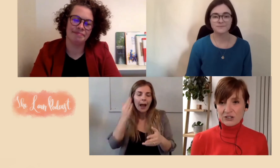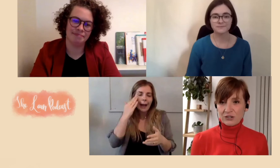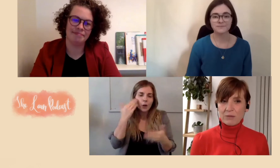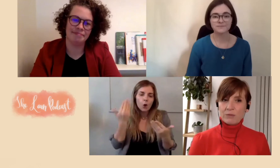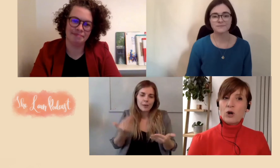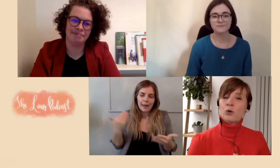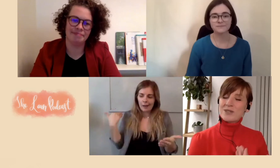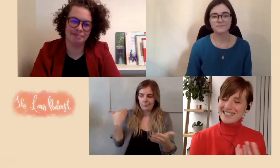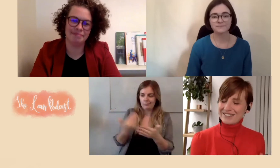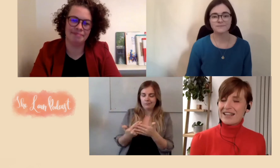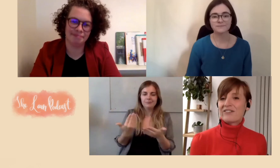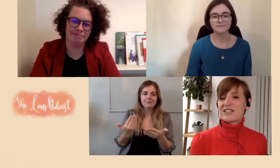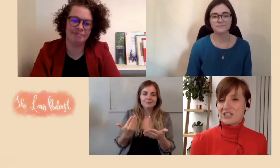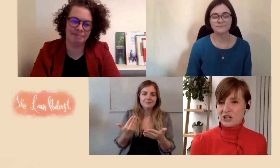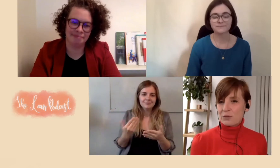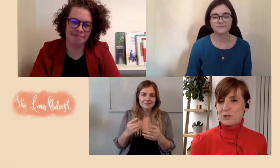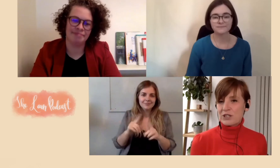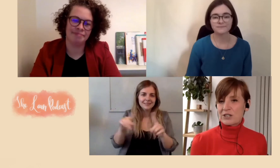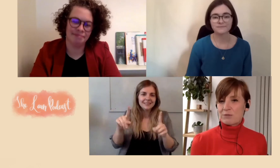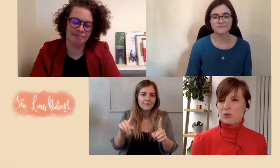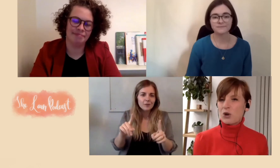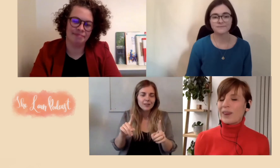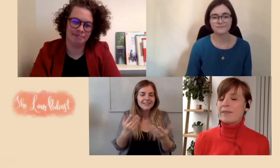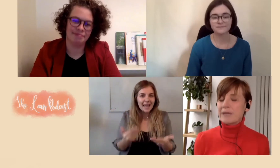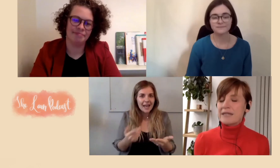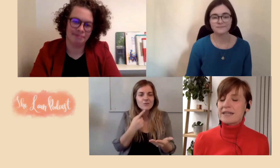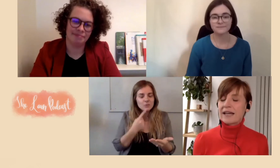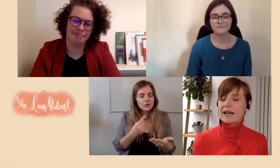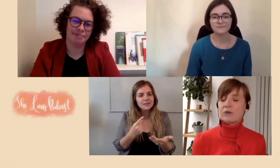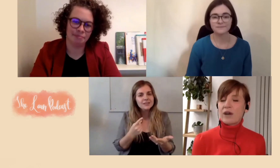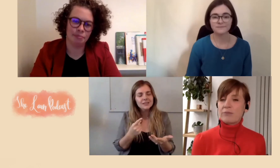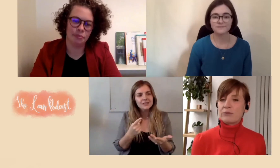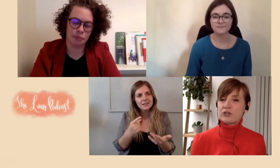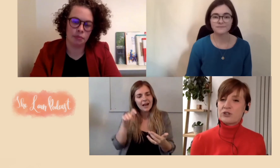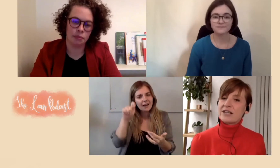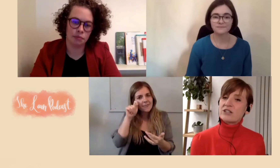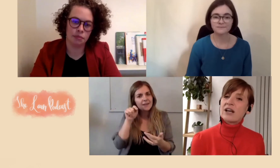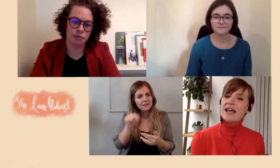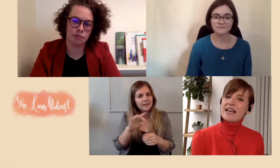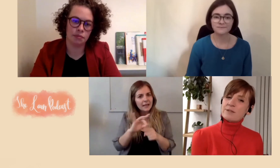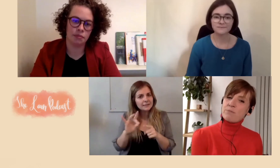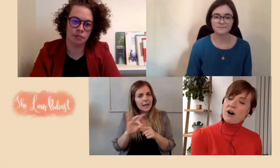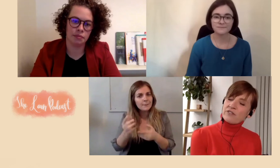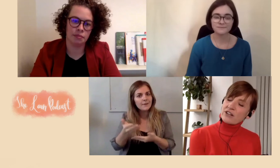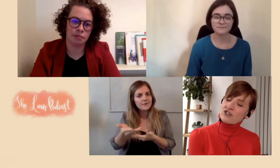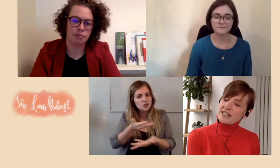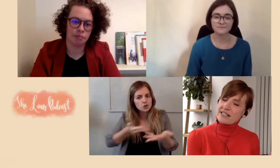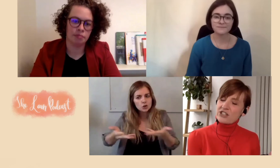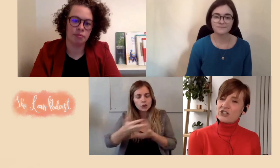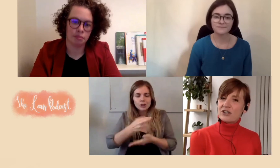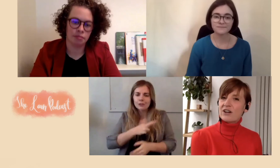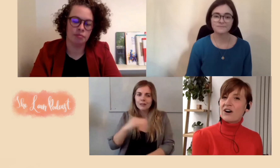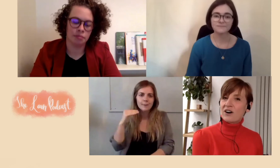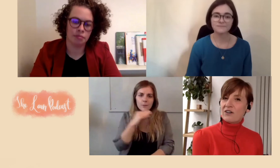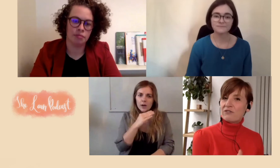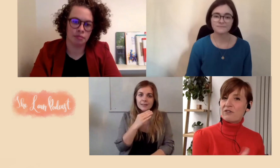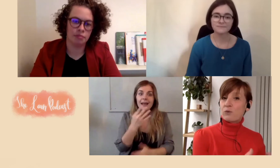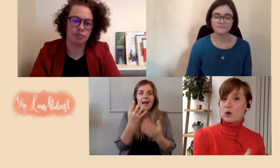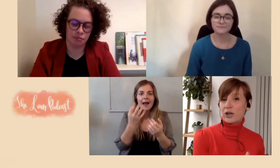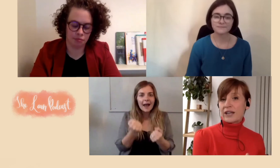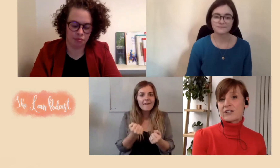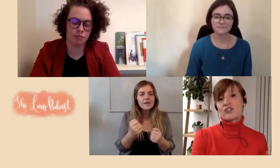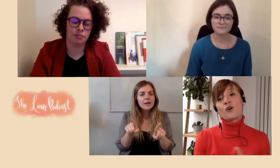those discussions, like I say, are really important, and having like a separate platform with co-workers and clients